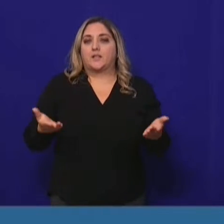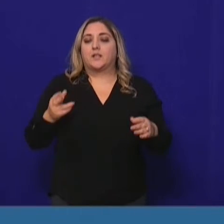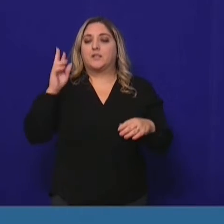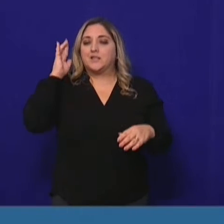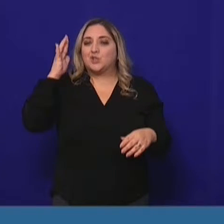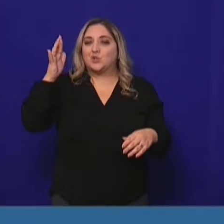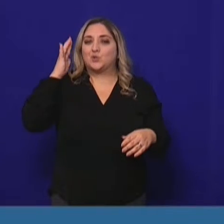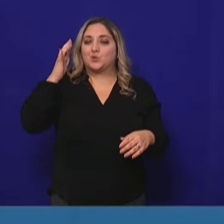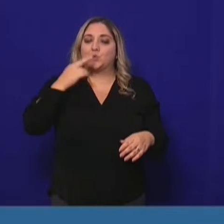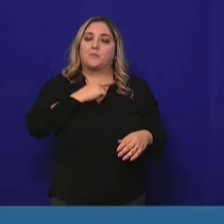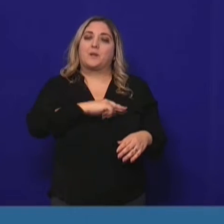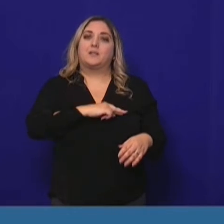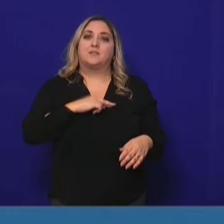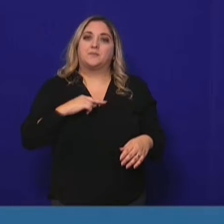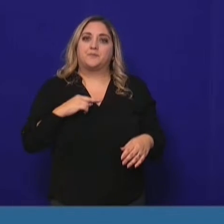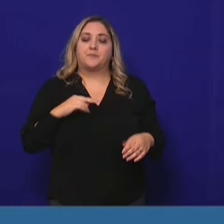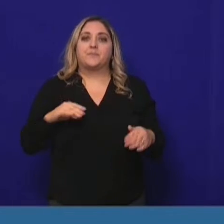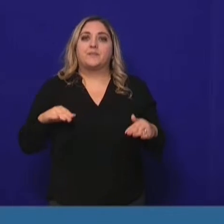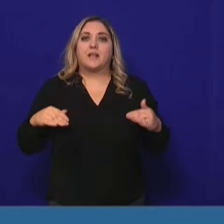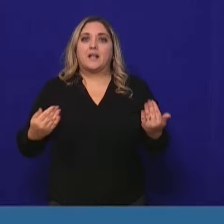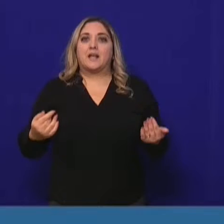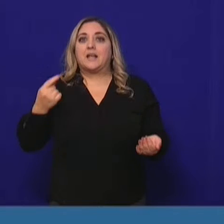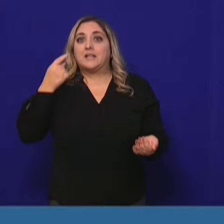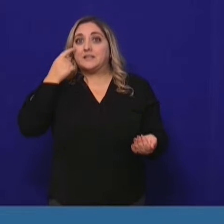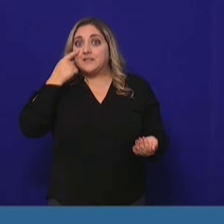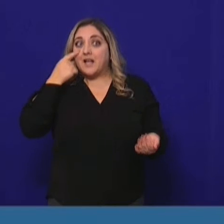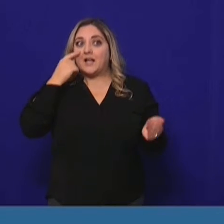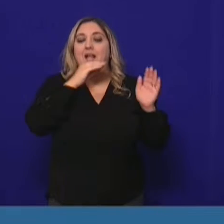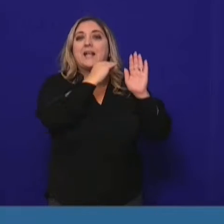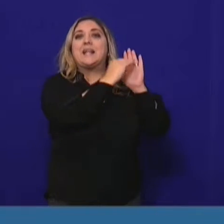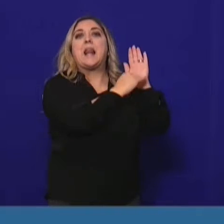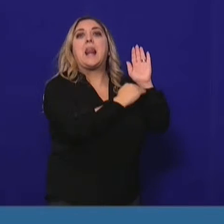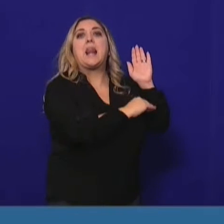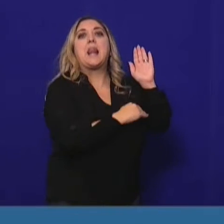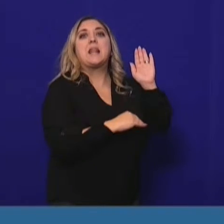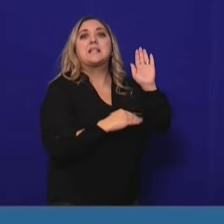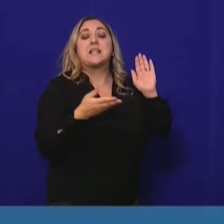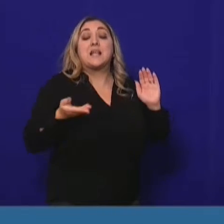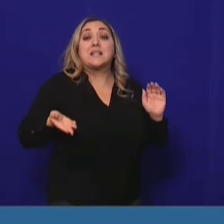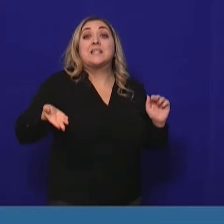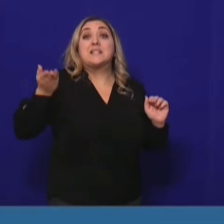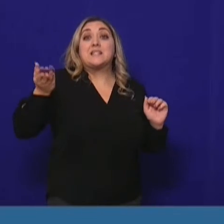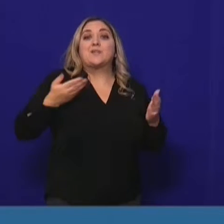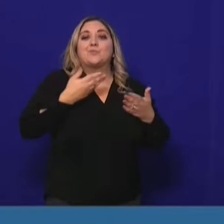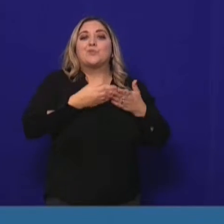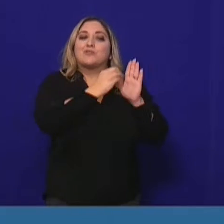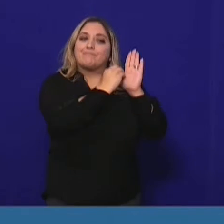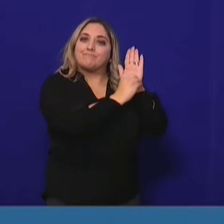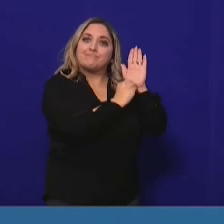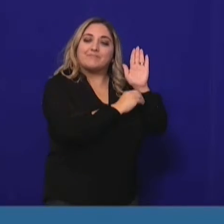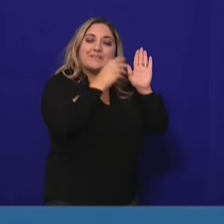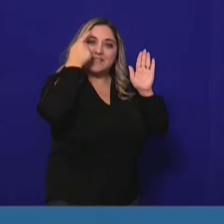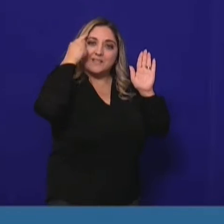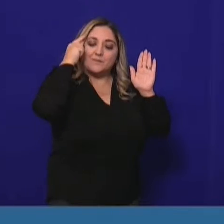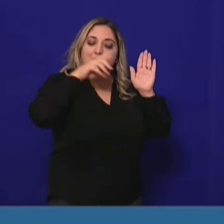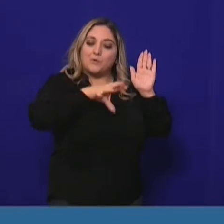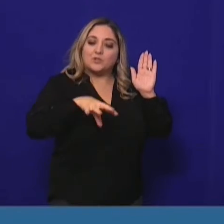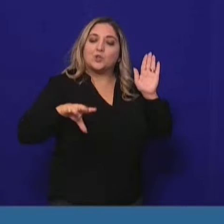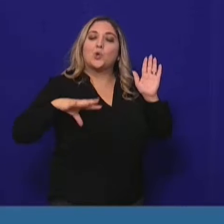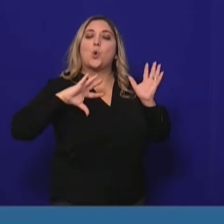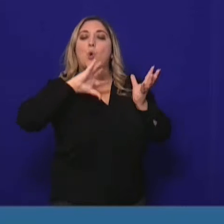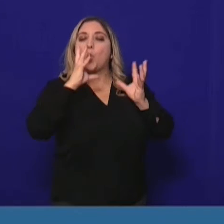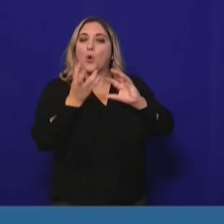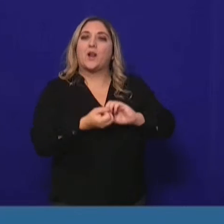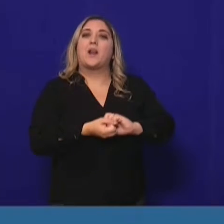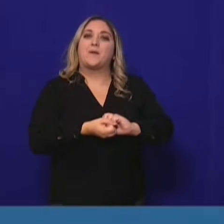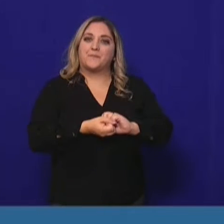jista' jkunu iktar ta' riskju għal Malta. U għalhekk inti qed tara li l-lista żdiedet biex inkludejna dawk il-pajjiżi kollha inklużi even